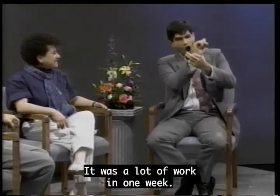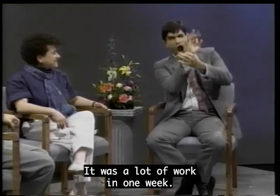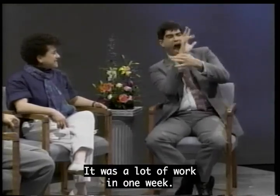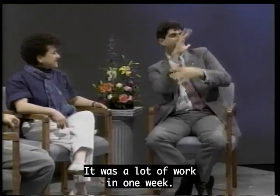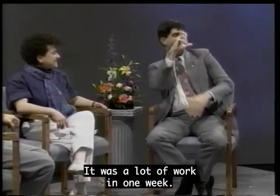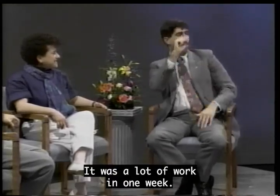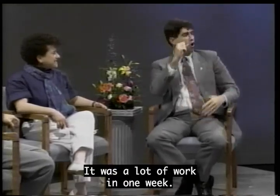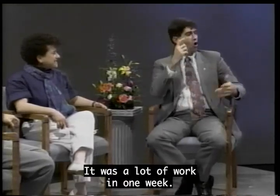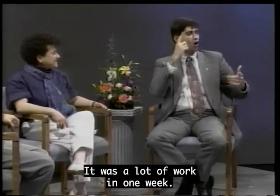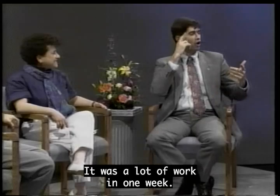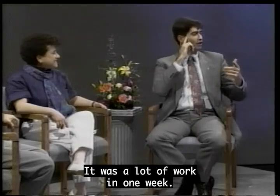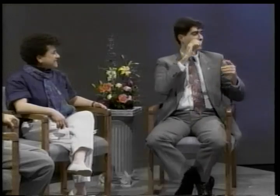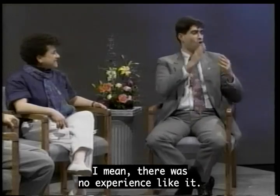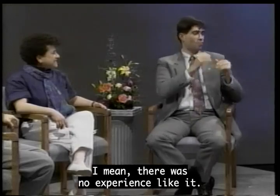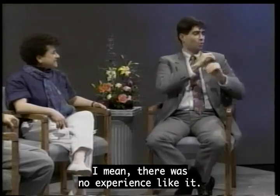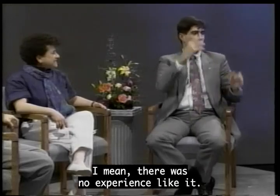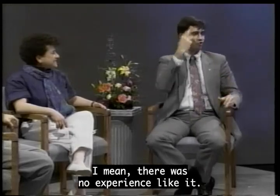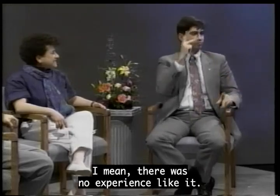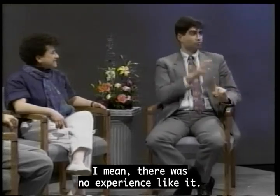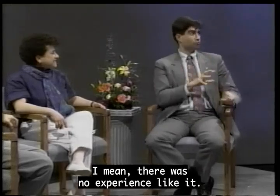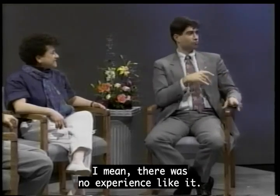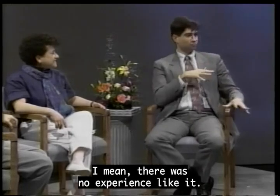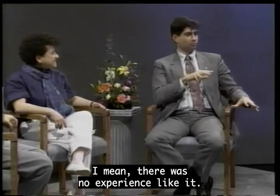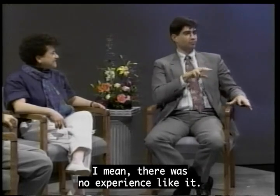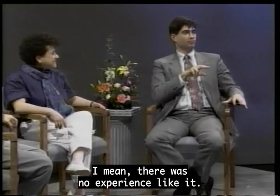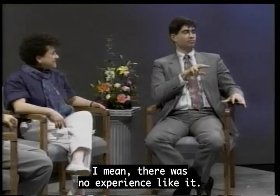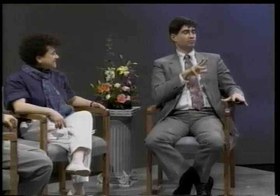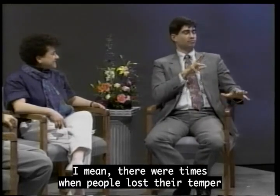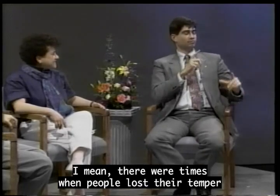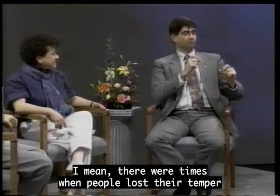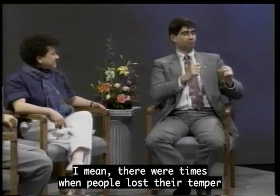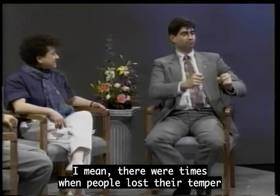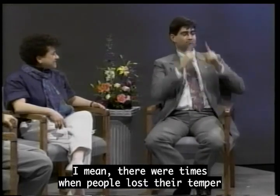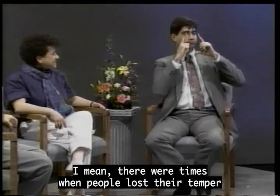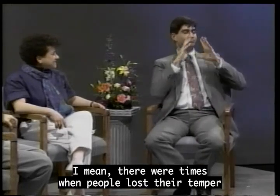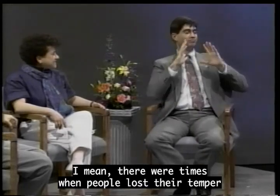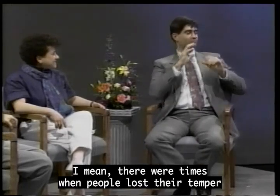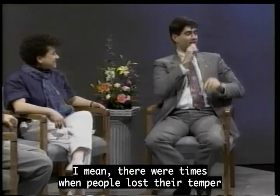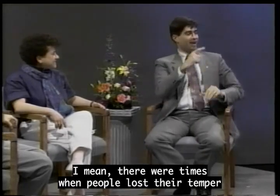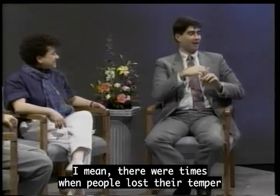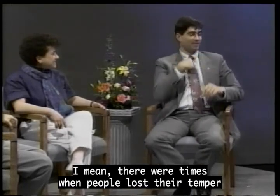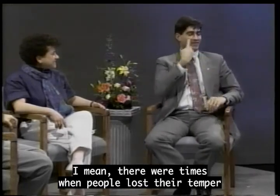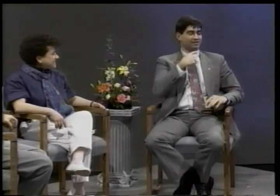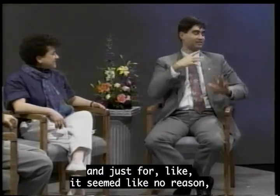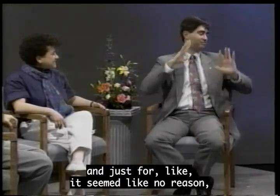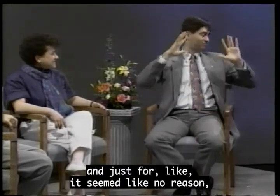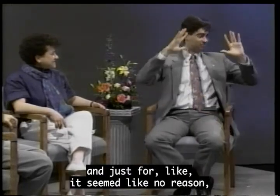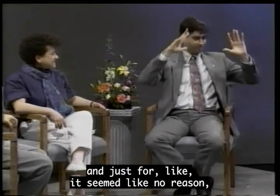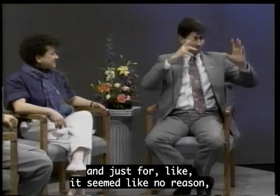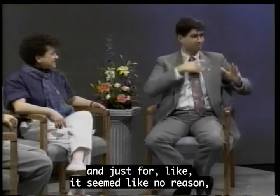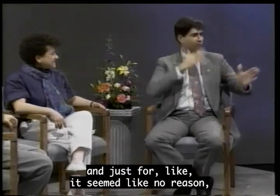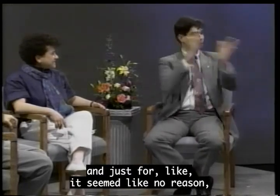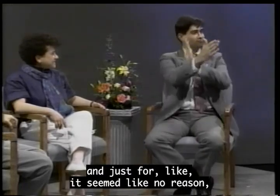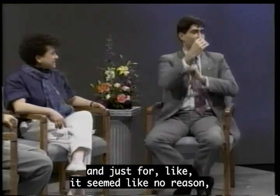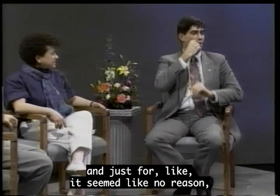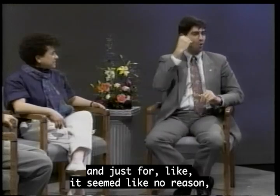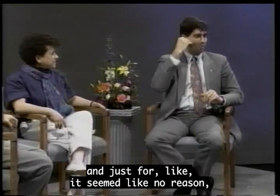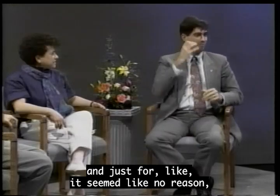it. I mean, there were times when people lost their temper and just, like, it seemed like no reason. And it would be embarrassing at that moment. You get all red in the face